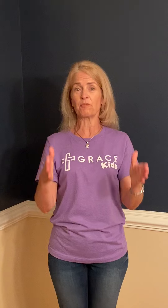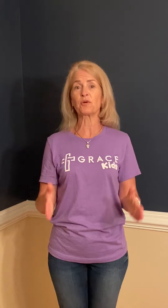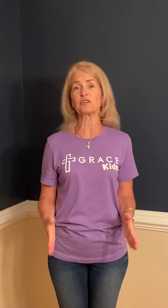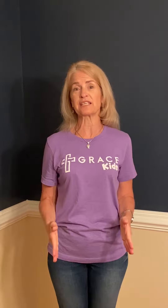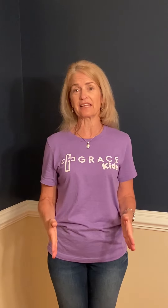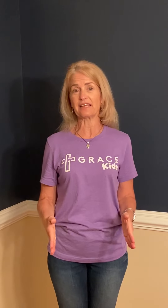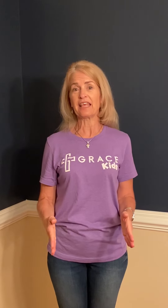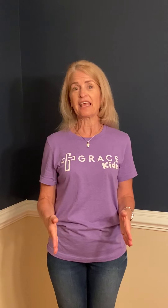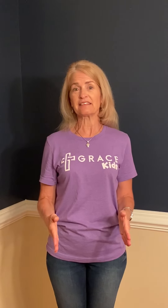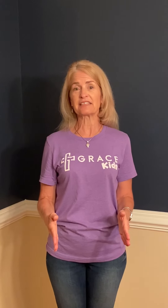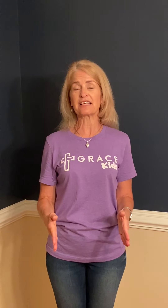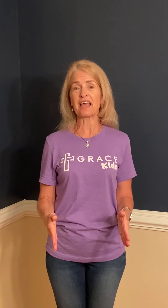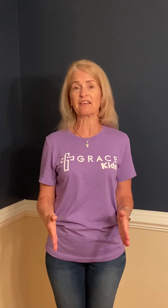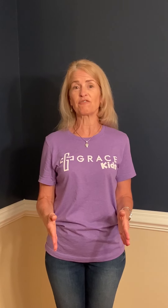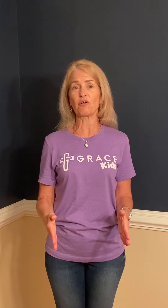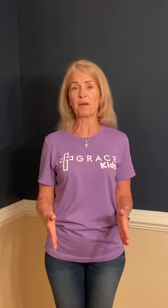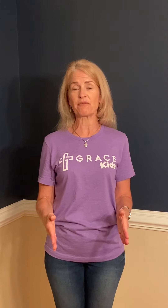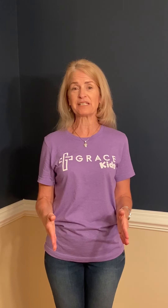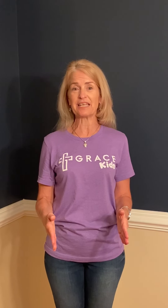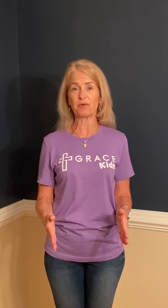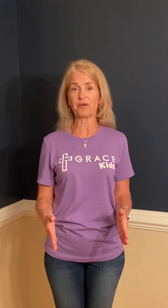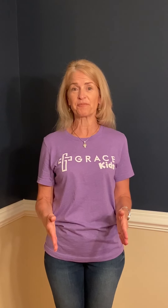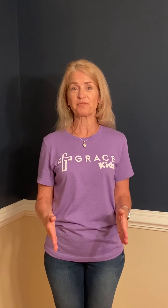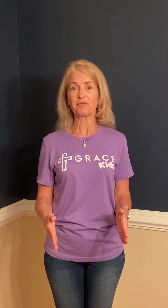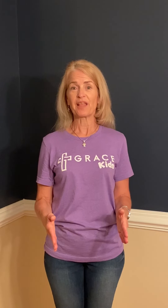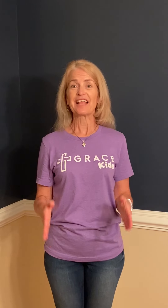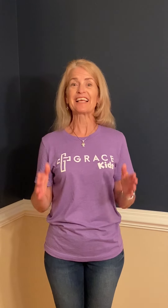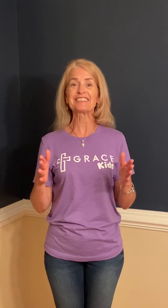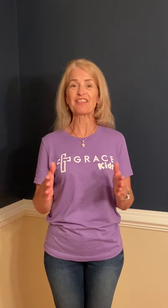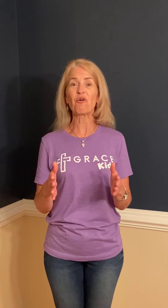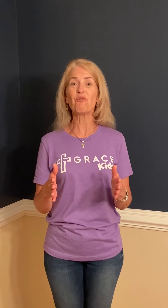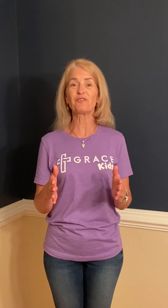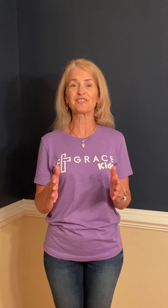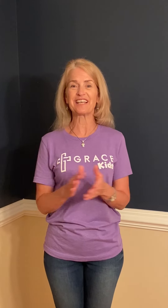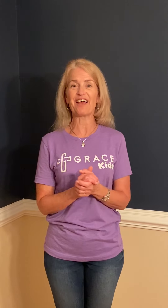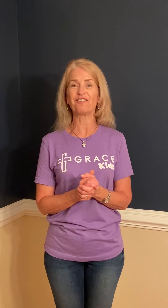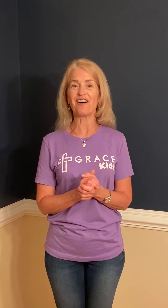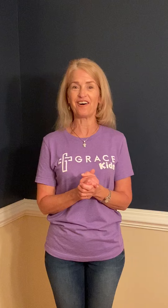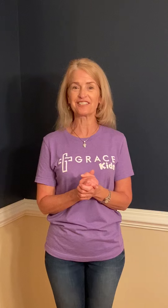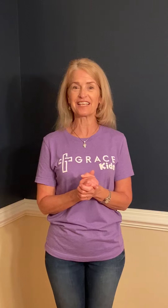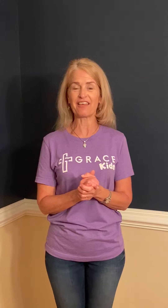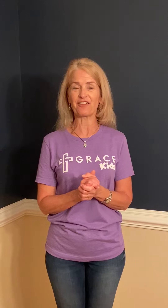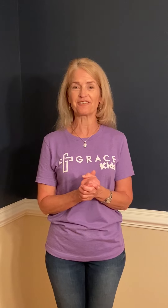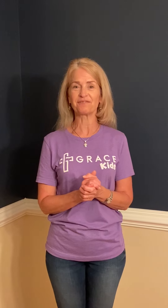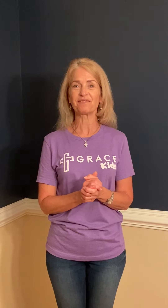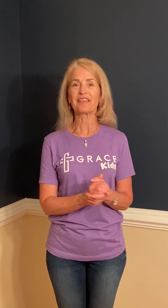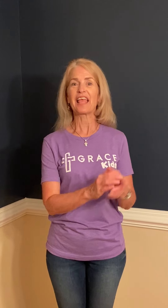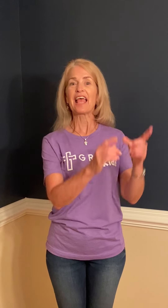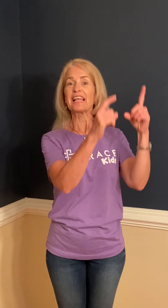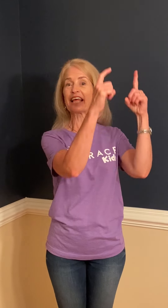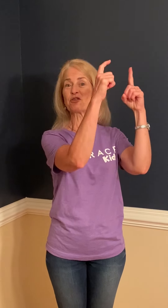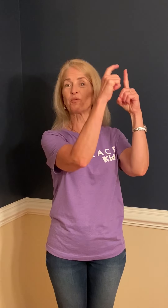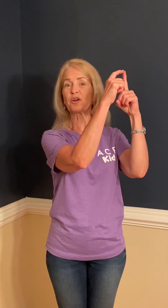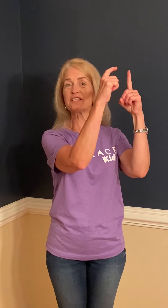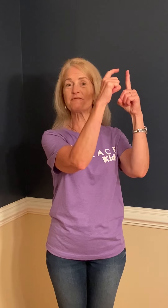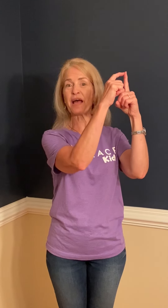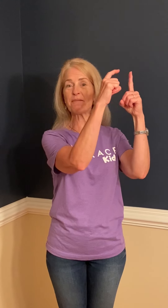person is a sign for my redeemer let's say the whole verse now all together let the words of my